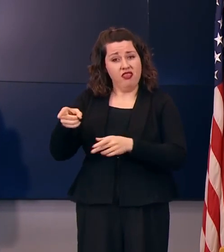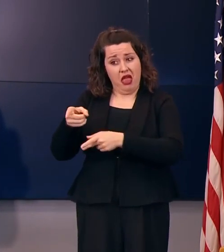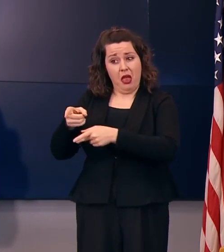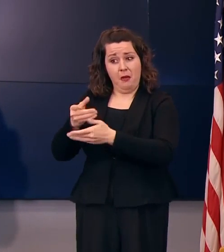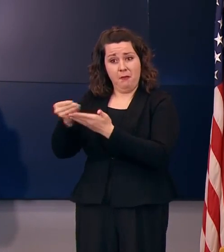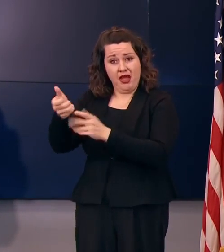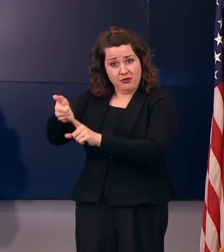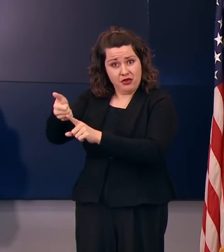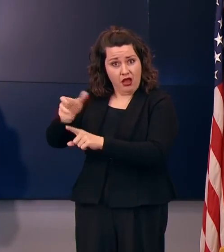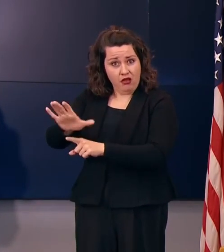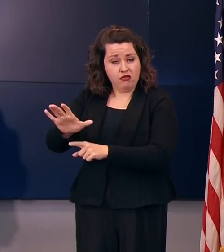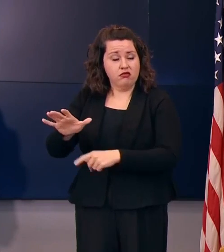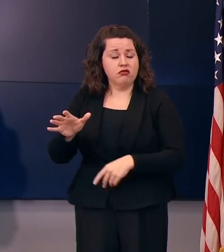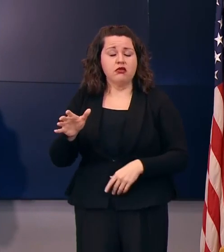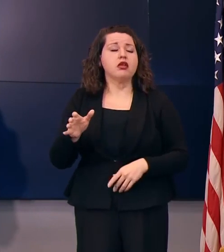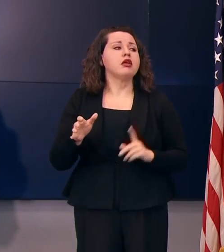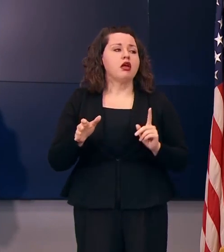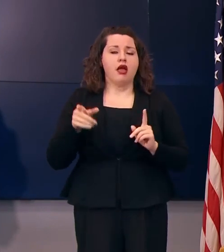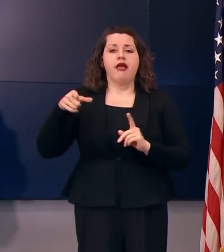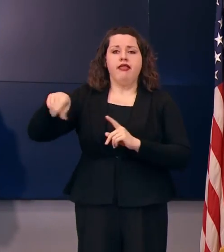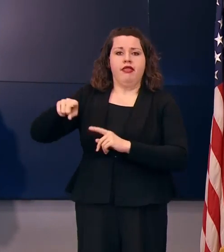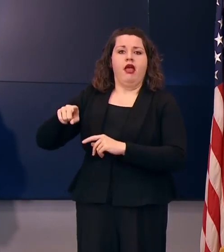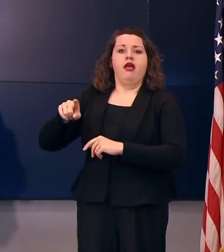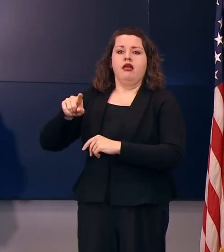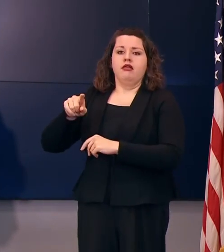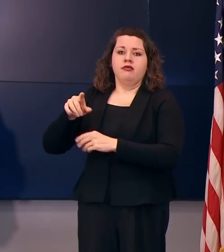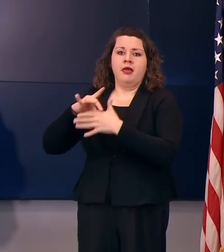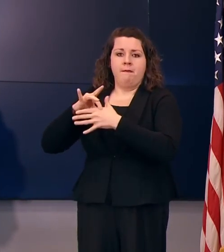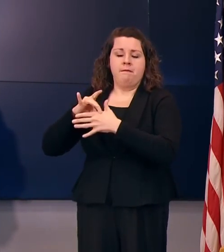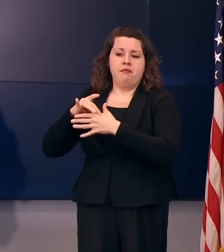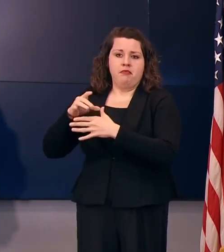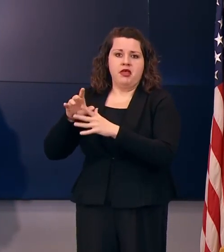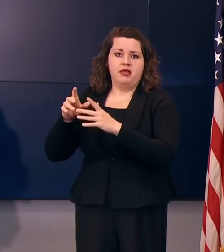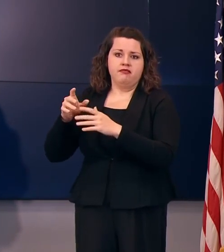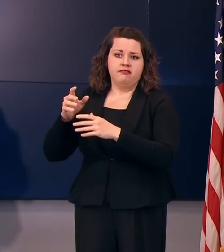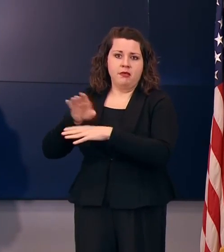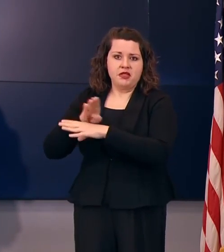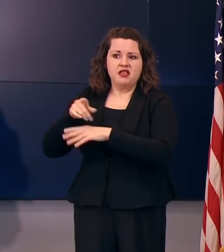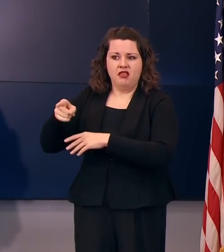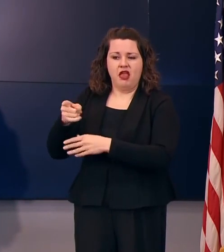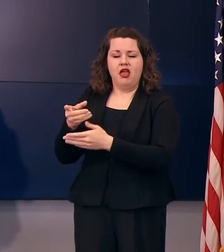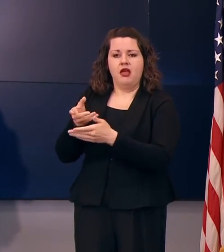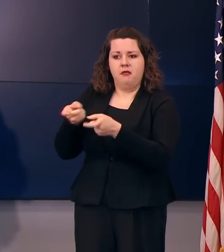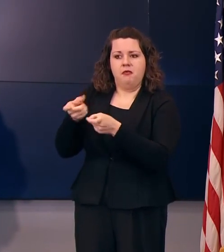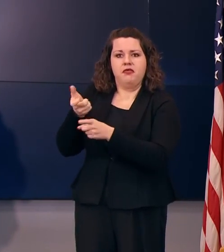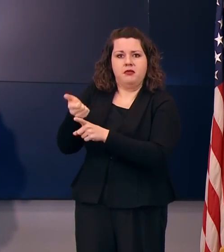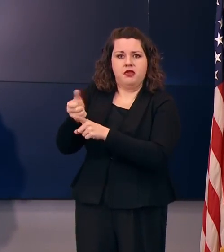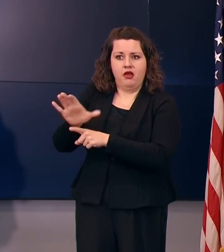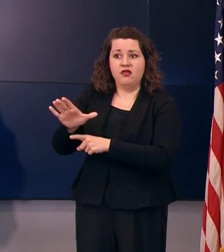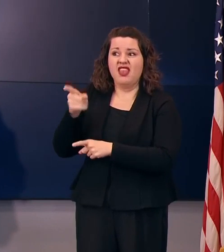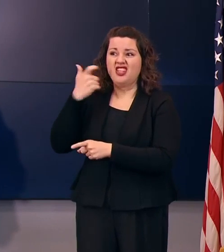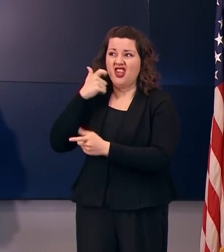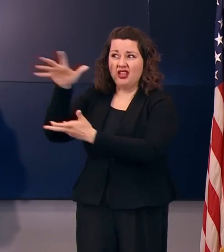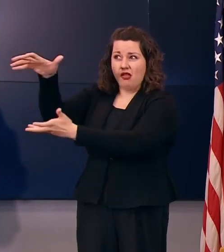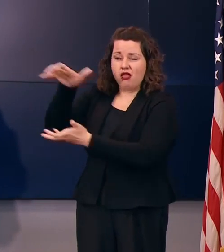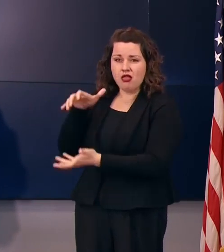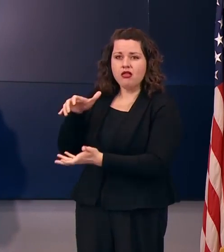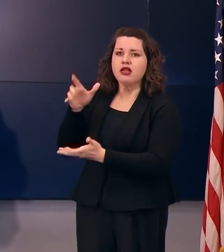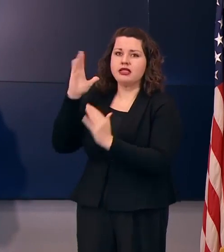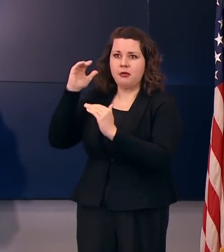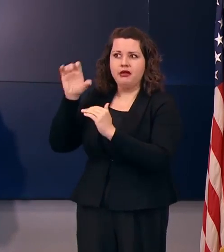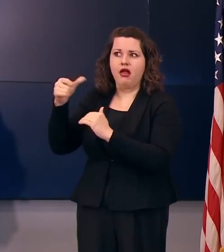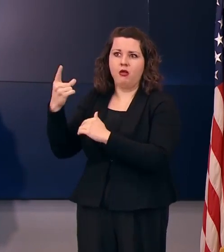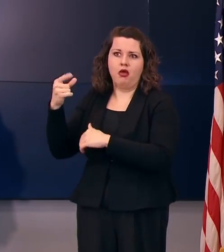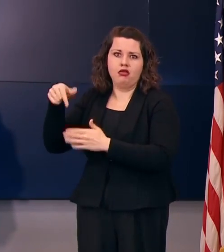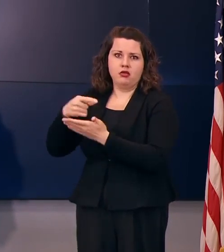that looking? They're handling it themselves, and then I talked to one of the CEOs. They had just received one shipment. They were expecting another